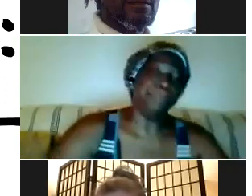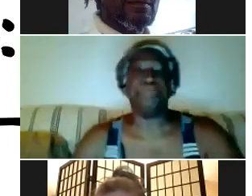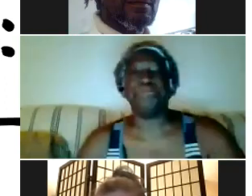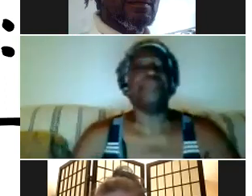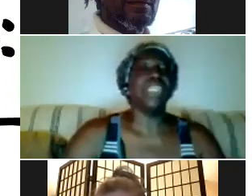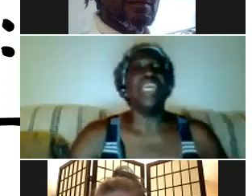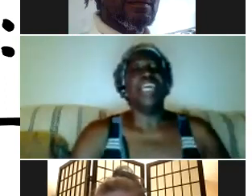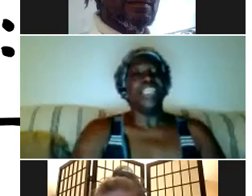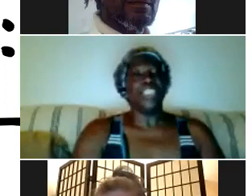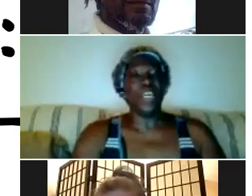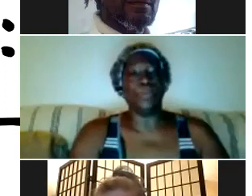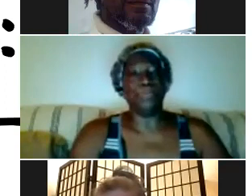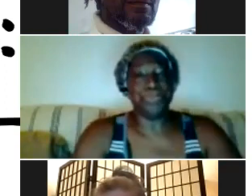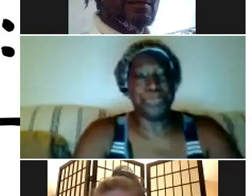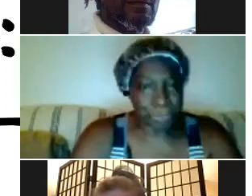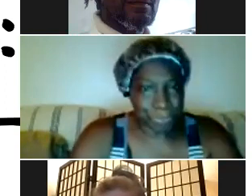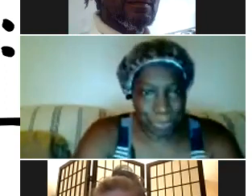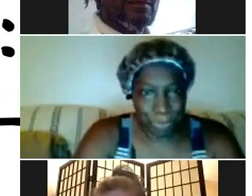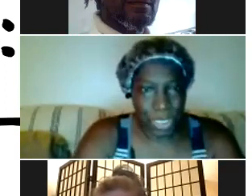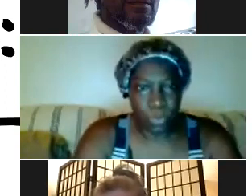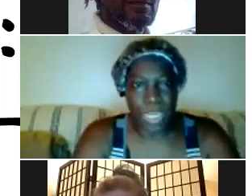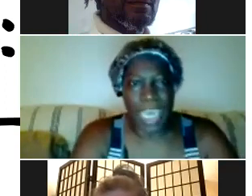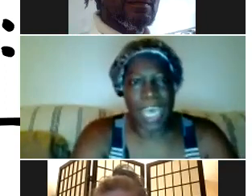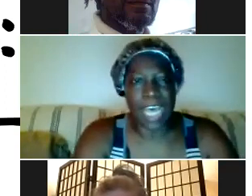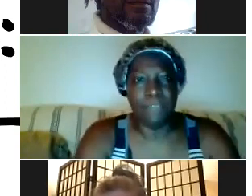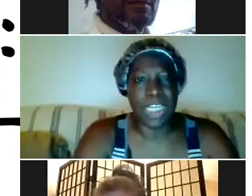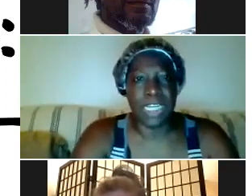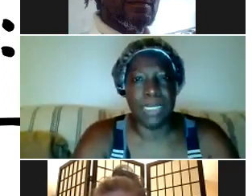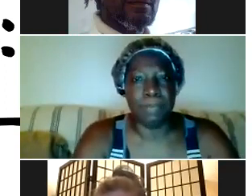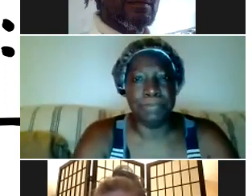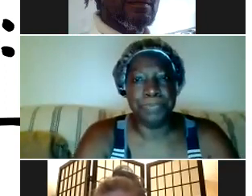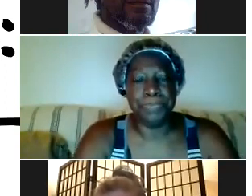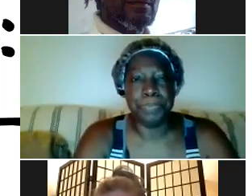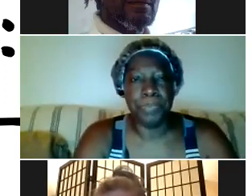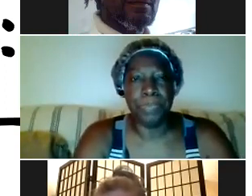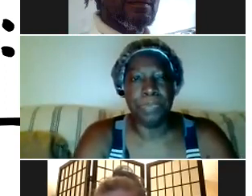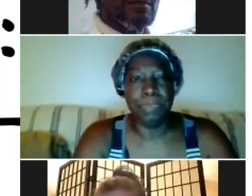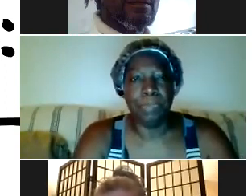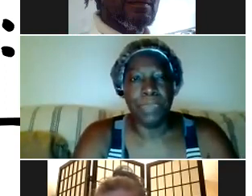Okay. Okay. That's good to know. We have